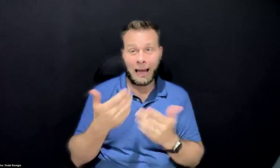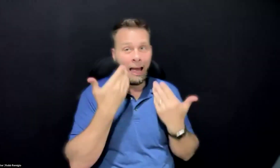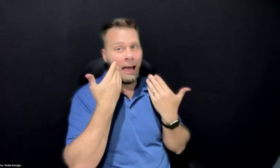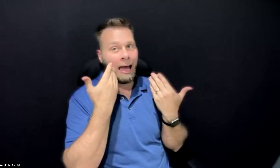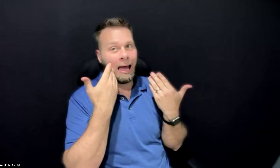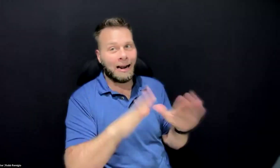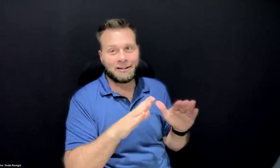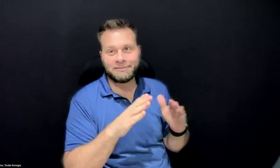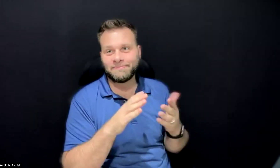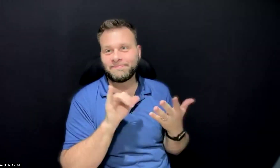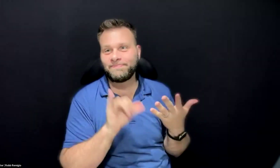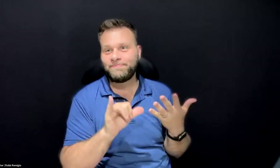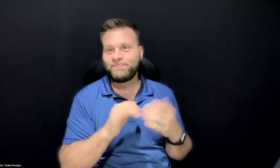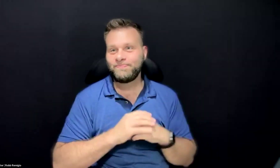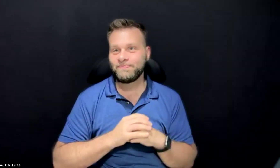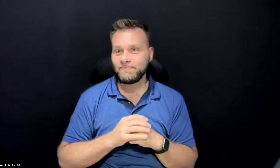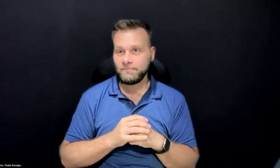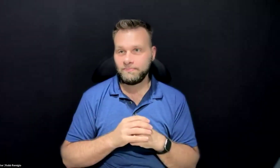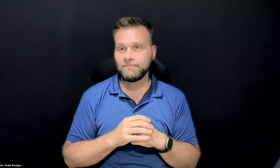it out.